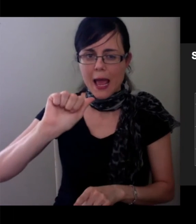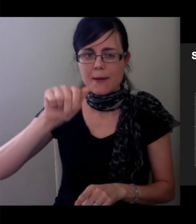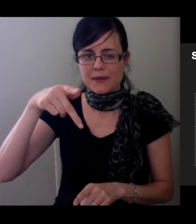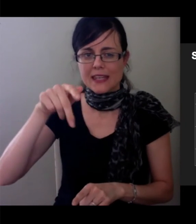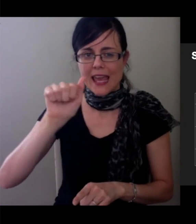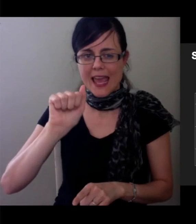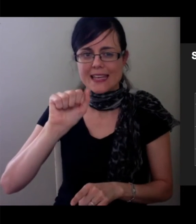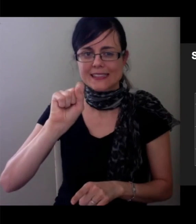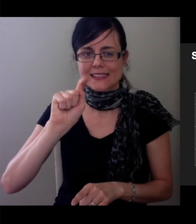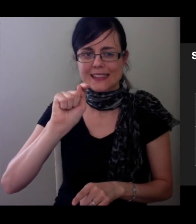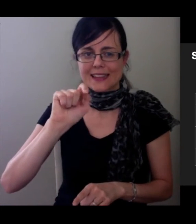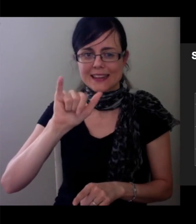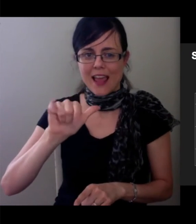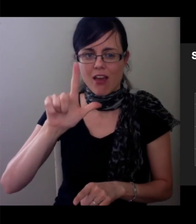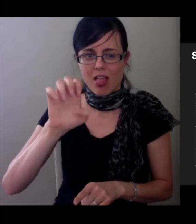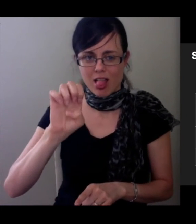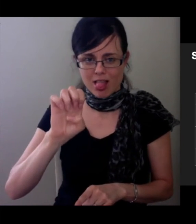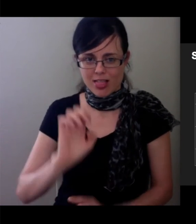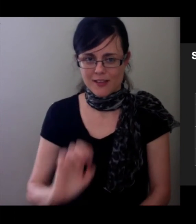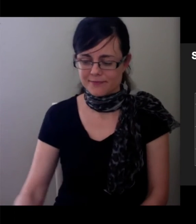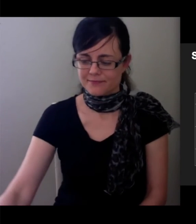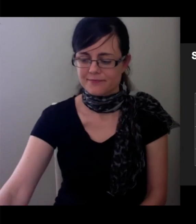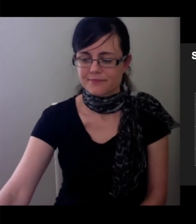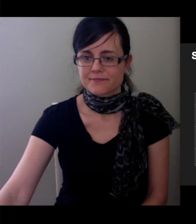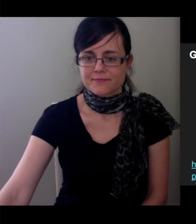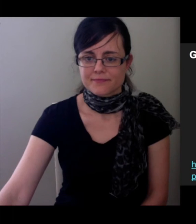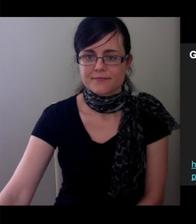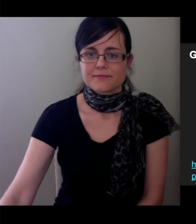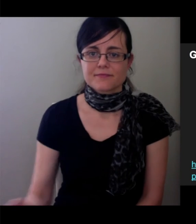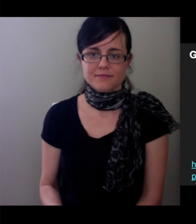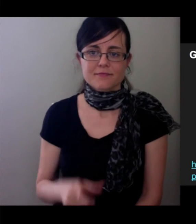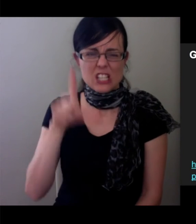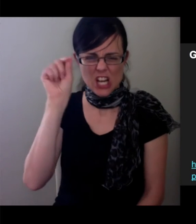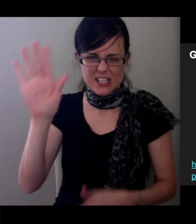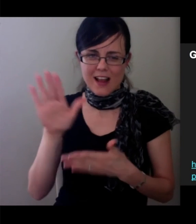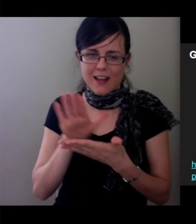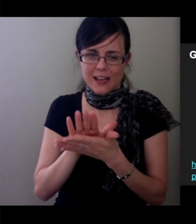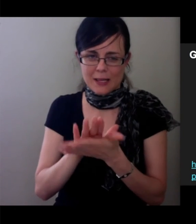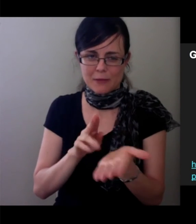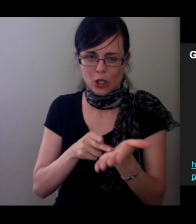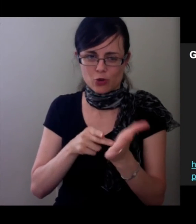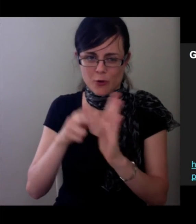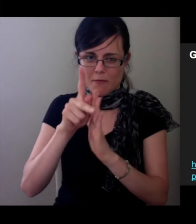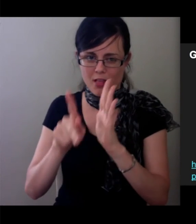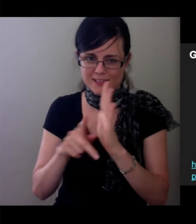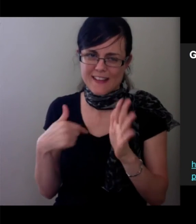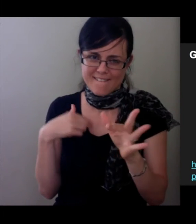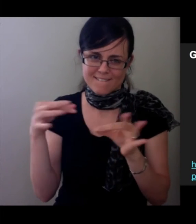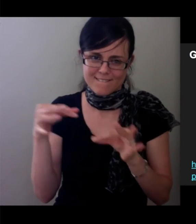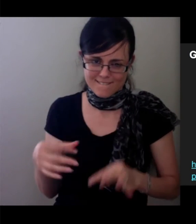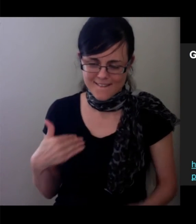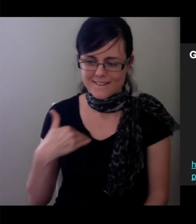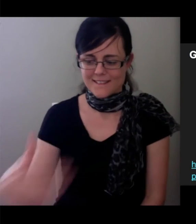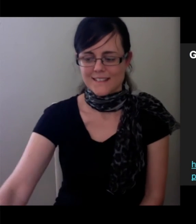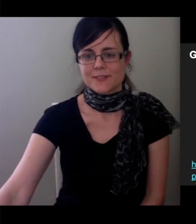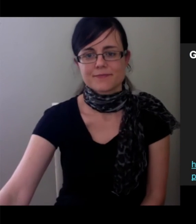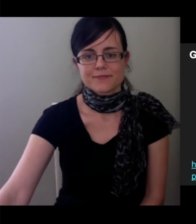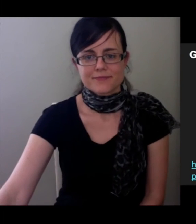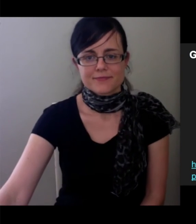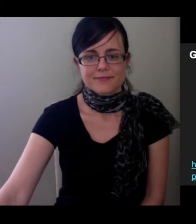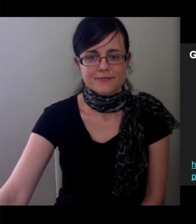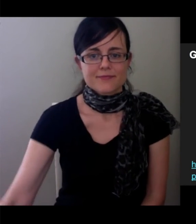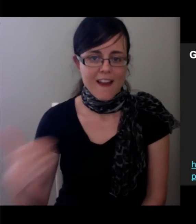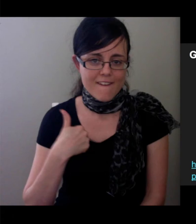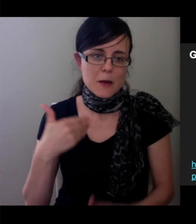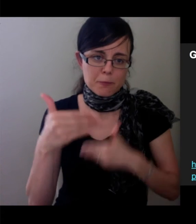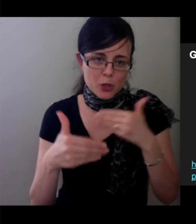it, either paraphrasing it or quoting it. And again, you'll have more and more practice using APA and citing that way. Here's a